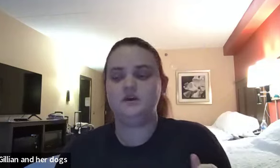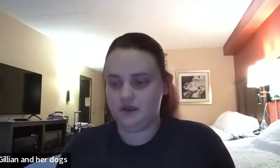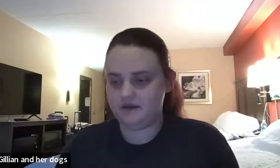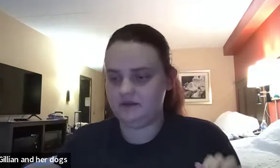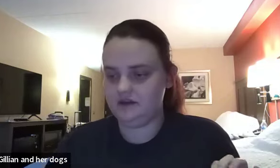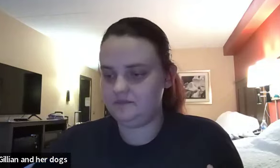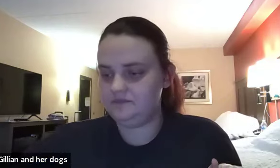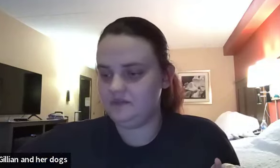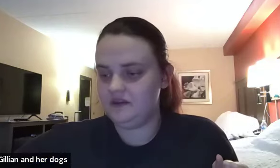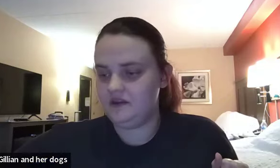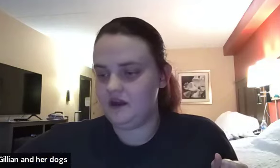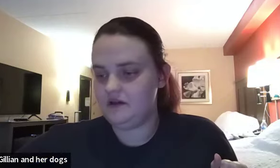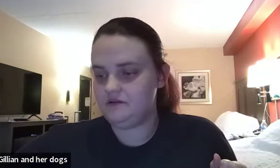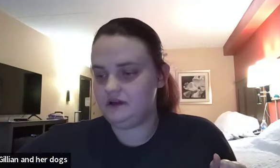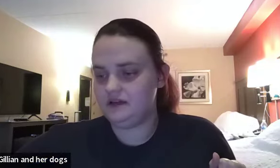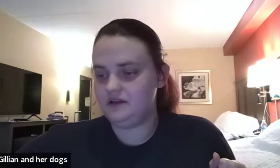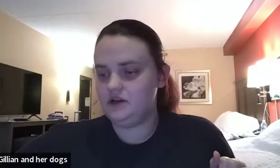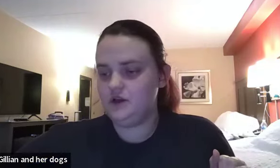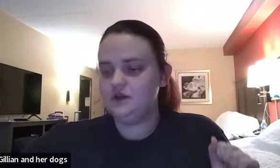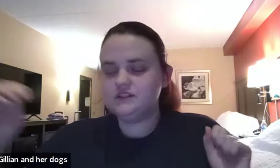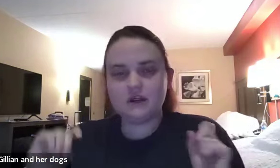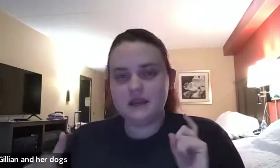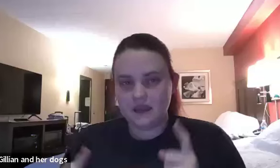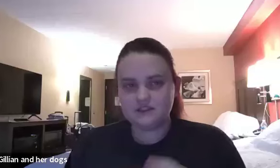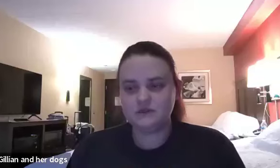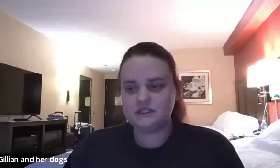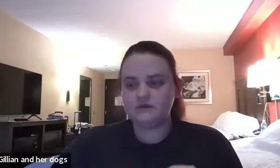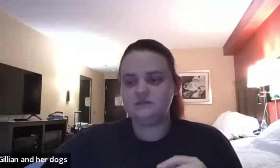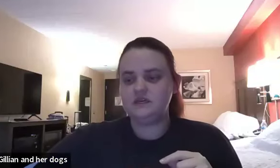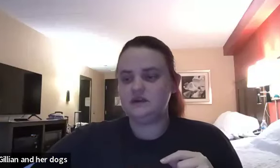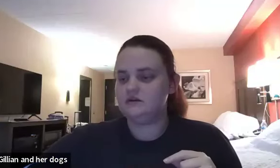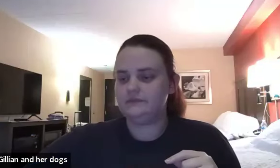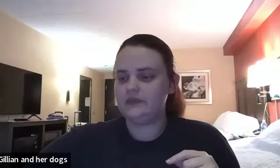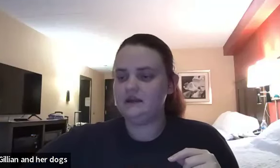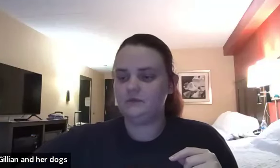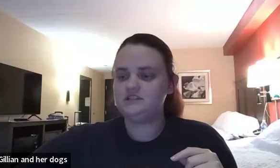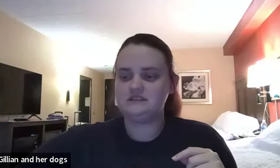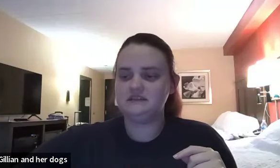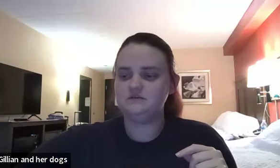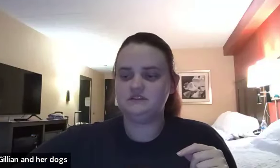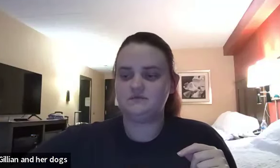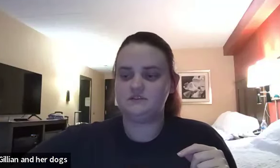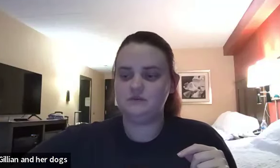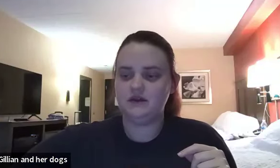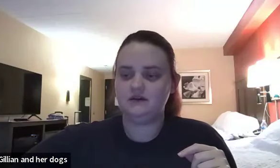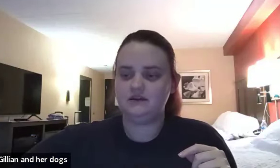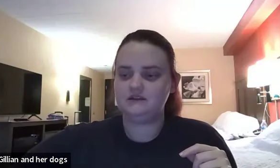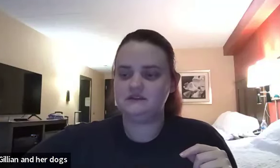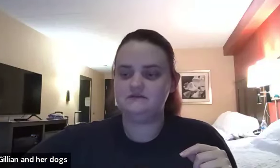Okay, good. Alrighty. So our next one is going to be, man, I wish this list would stop zooming out. I cannot see from